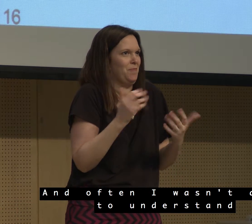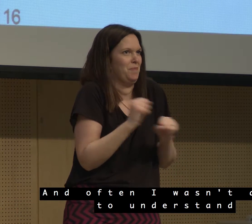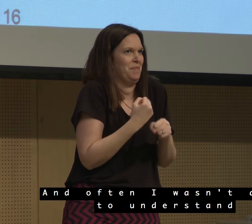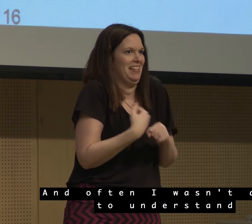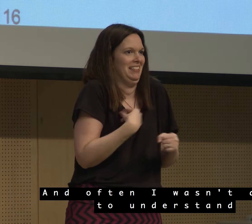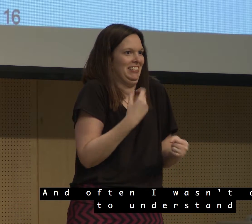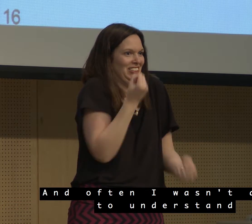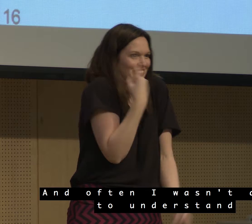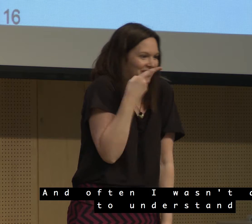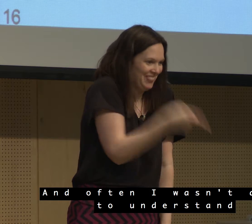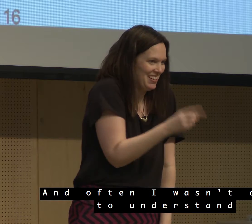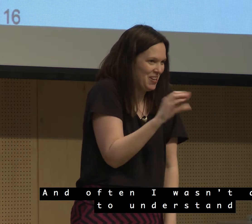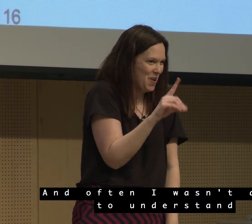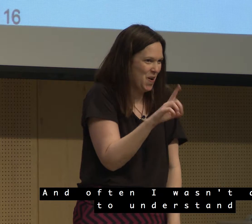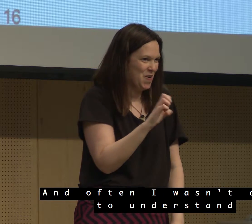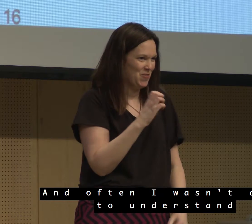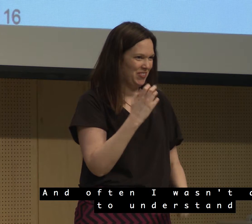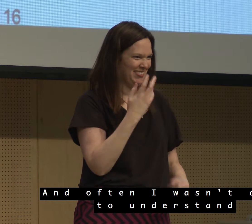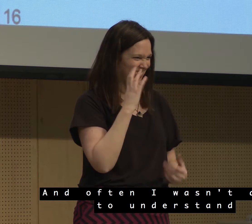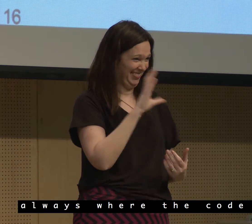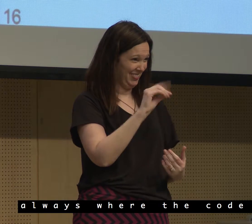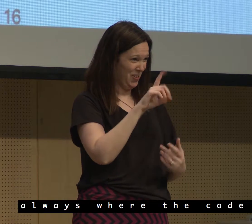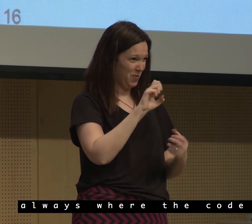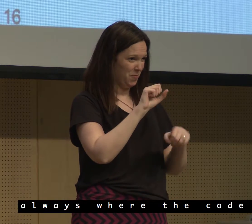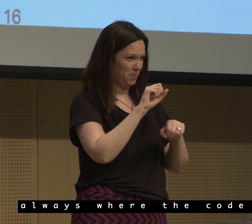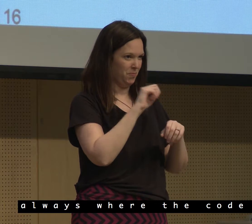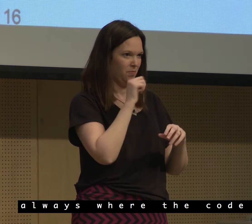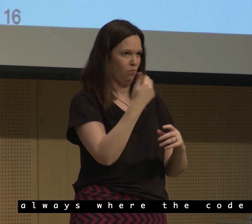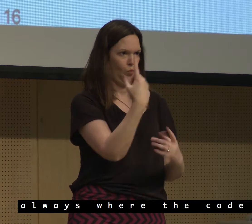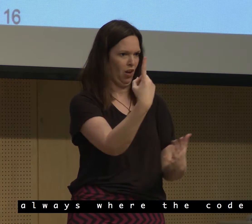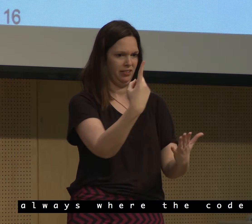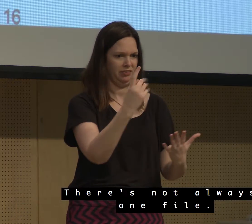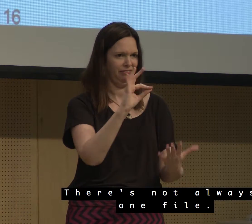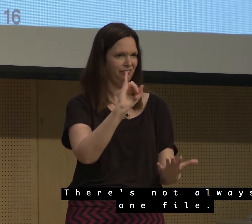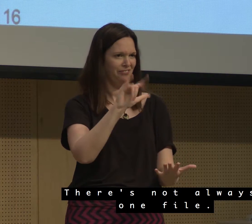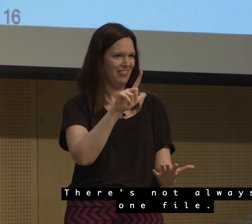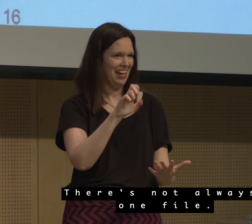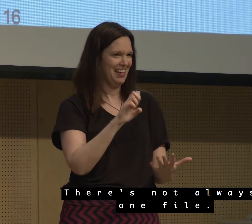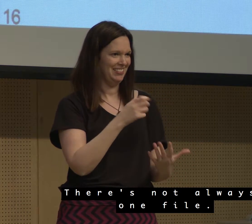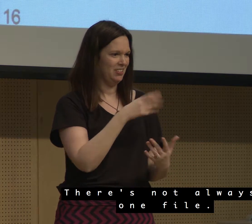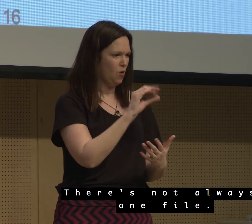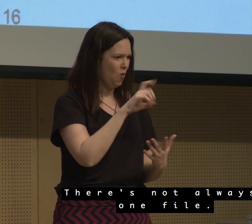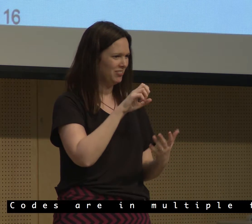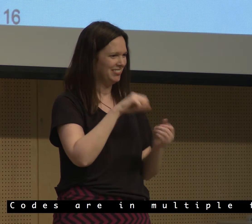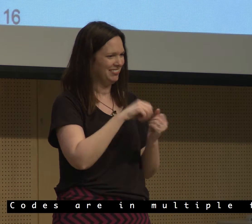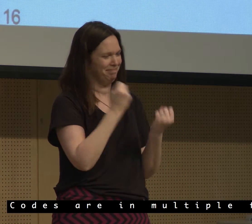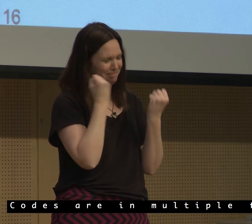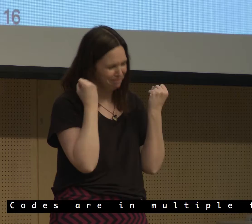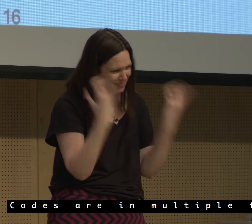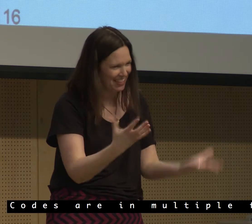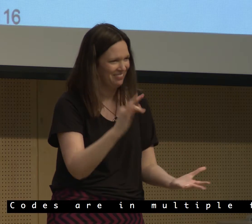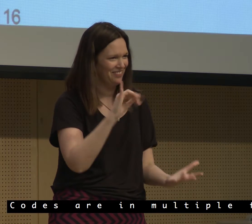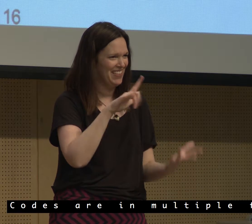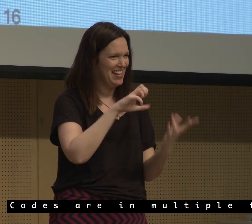And often I wasn't able to understand always where the code was. There's not always one file. Codes are in multiple